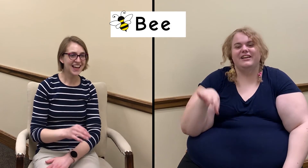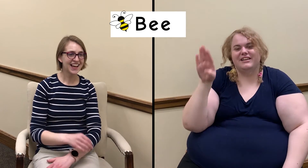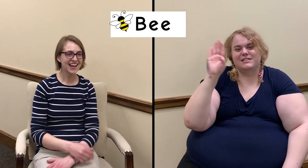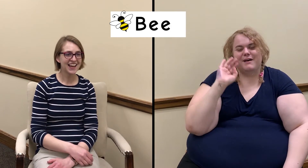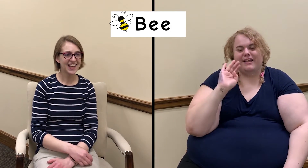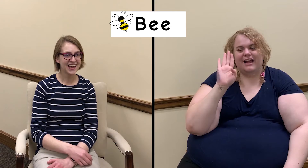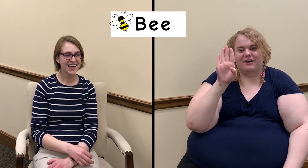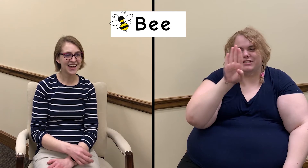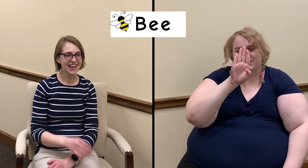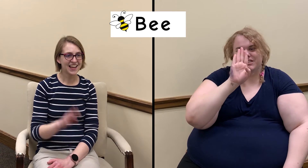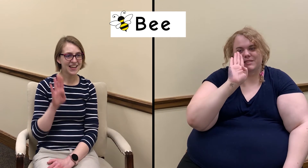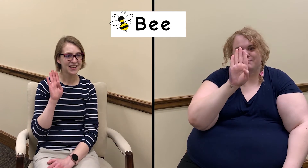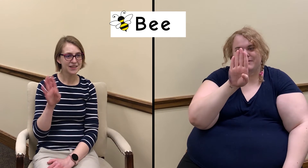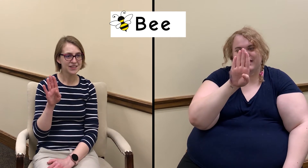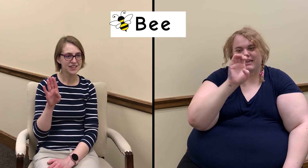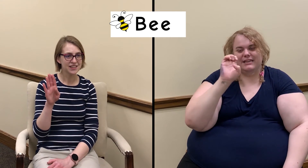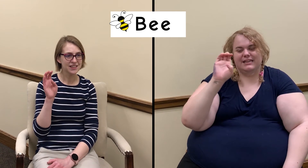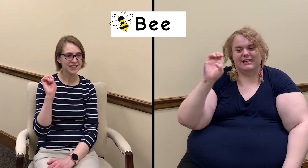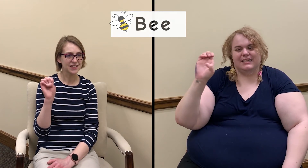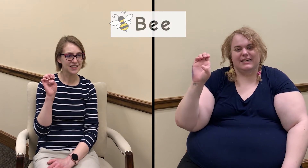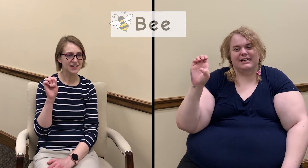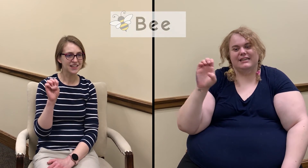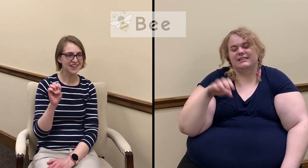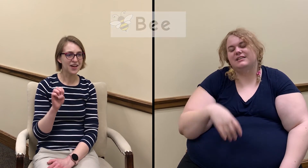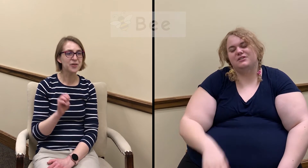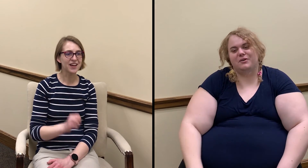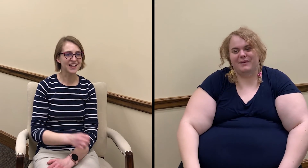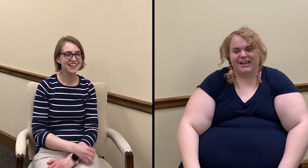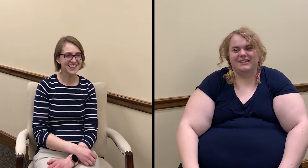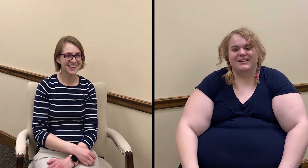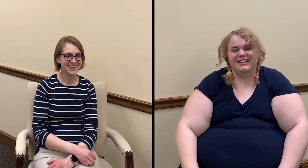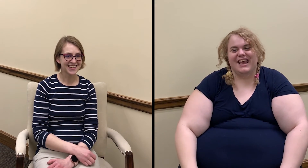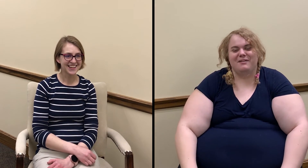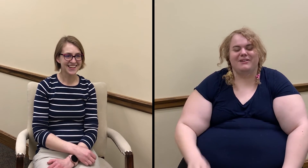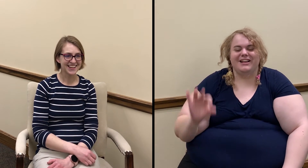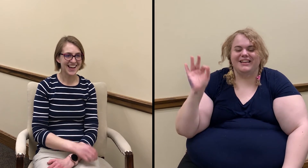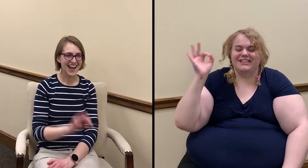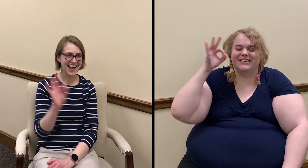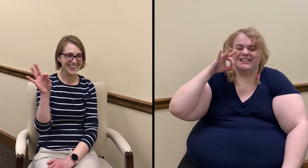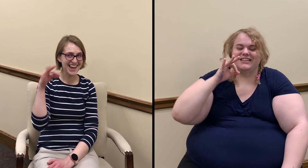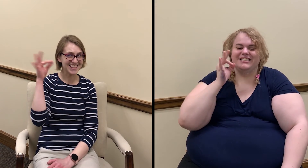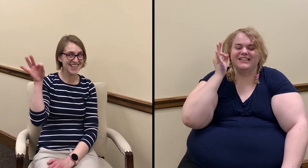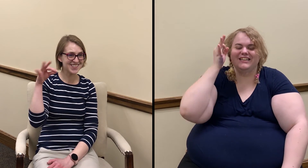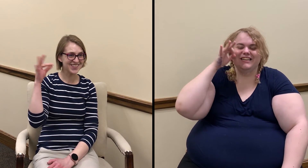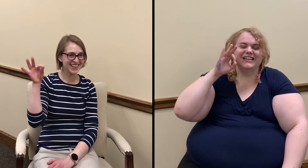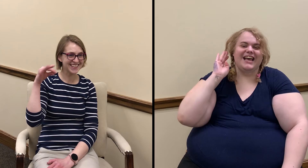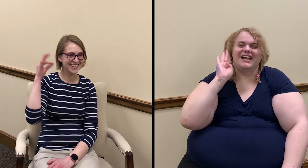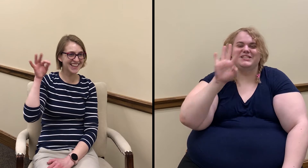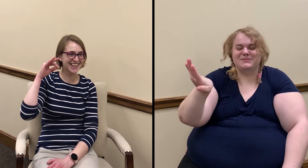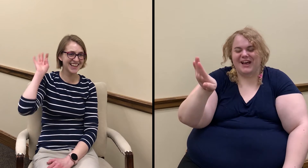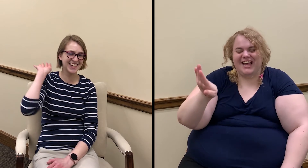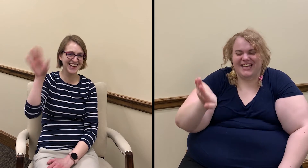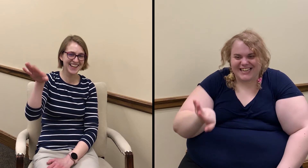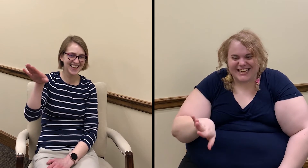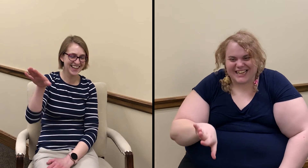Or you could spell it out, which is just B-E-E. Okay. Yeah, but I like this. I like this one.